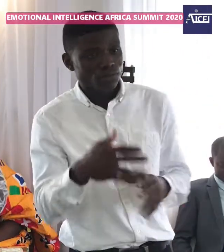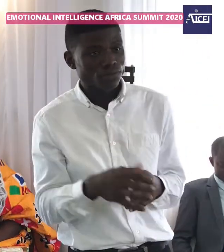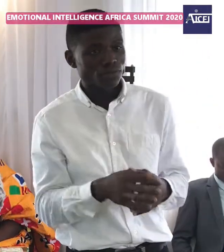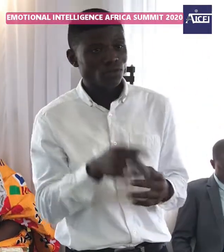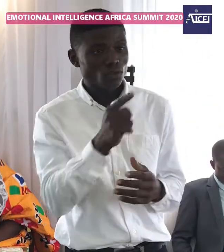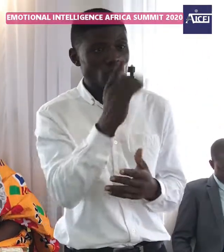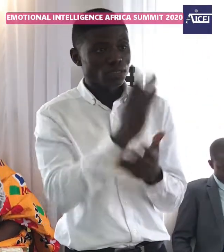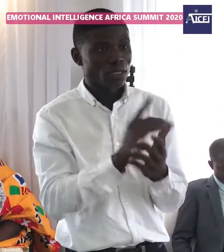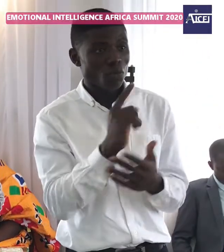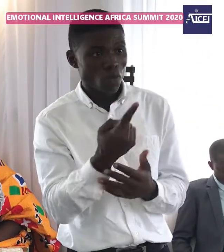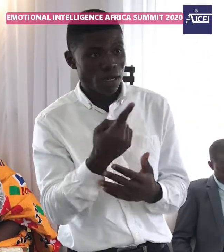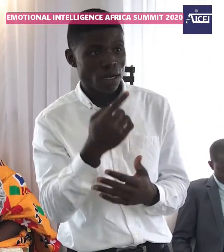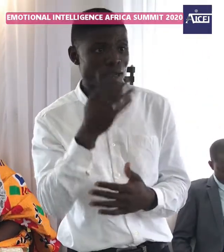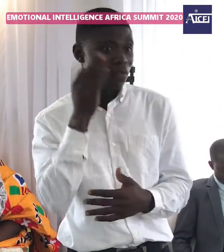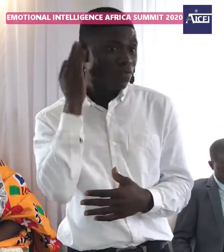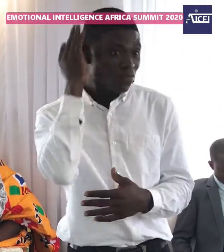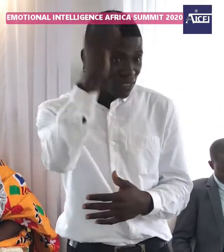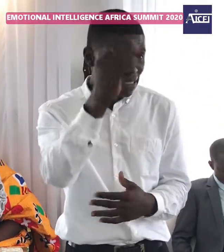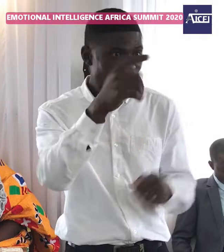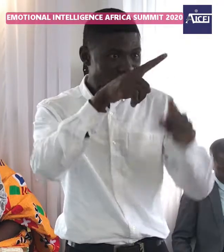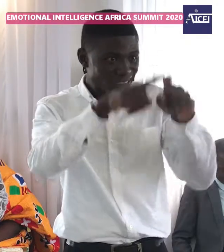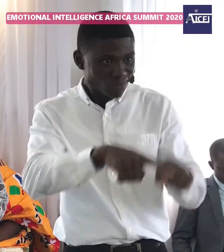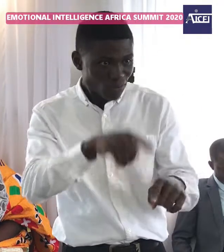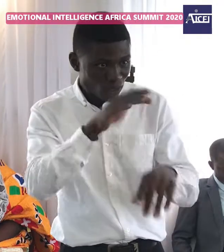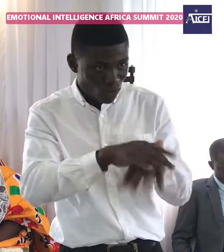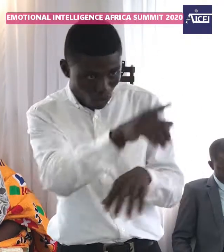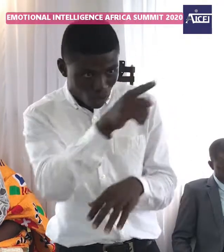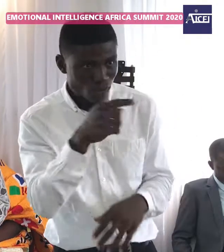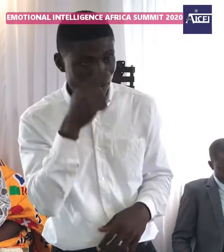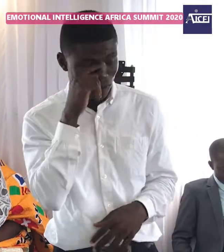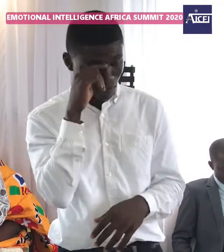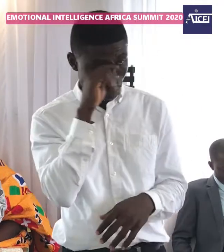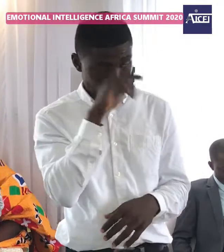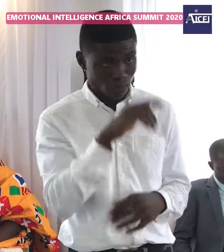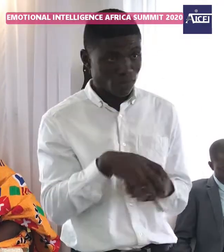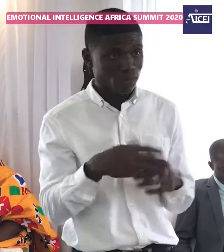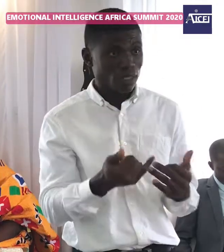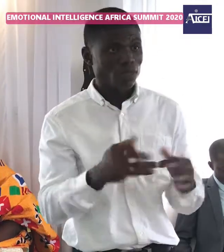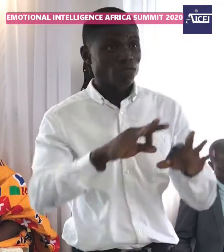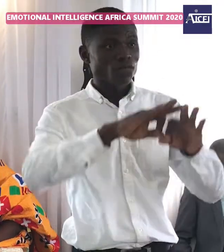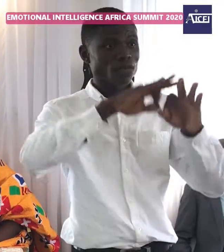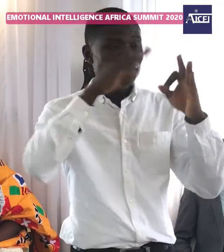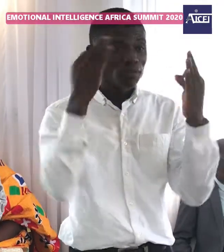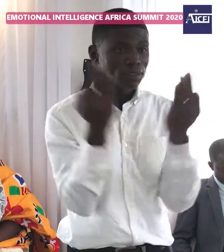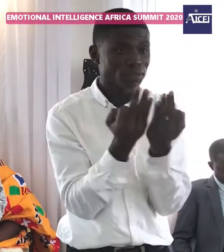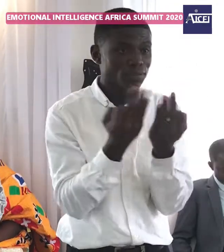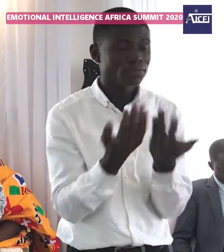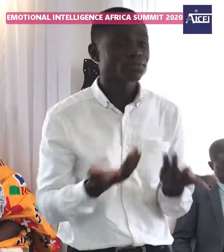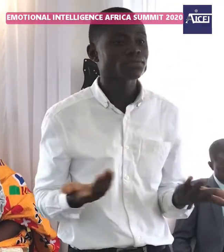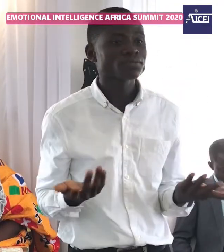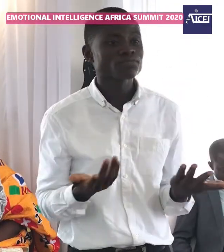are someone's future generation. Now let's talk about the family.